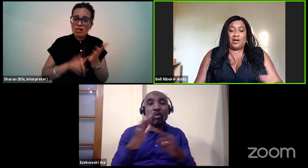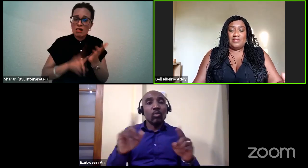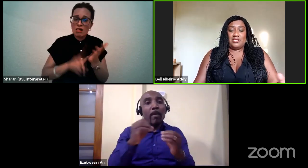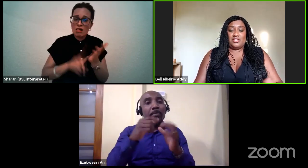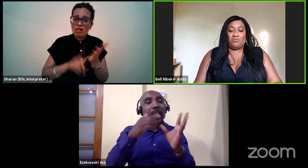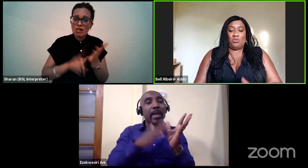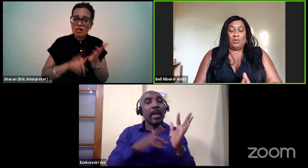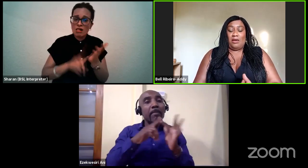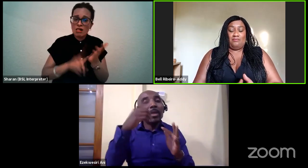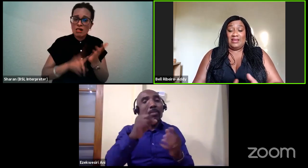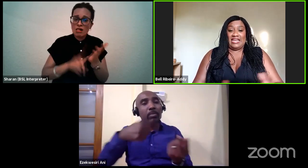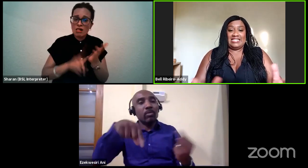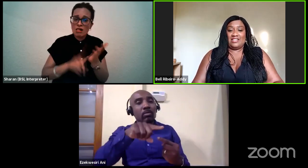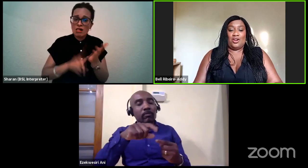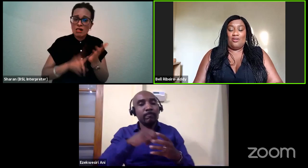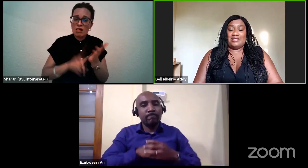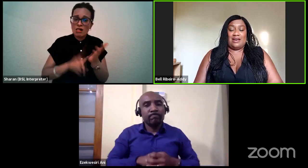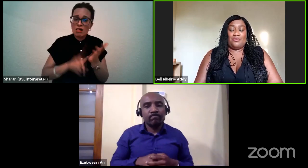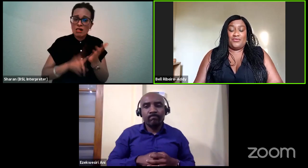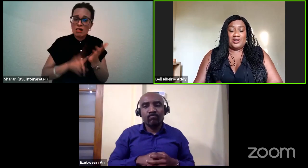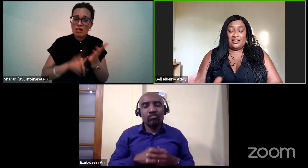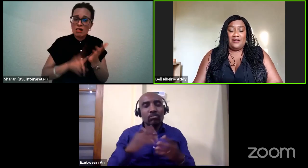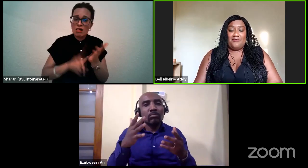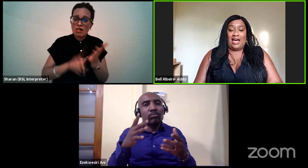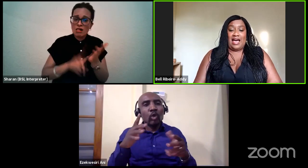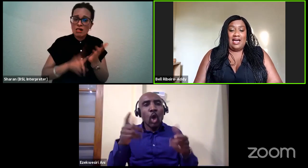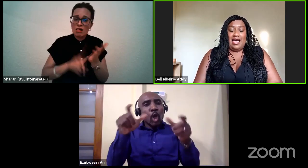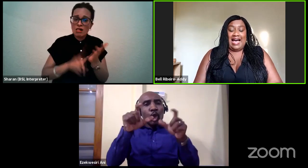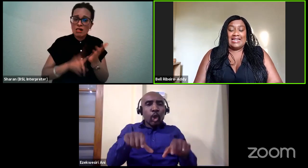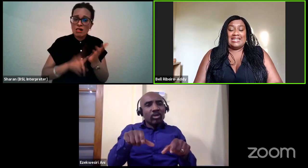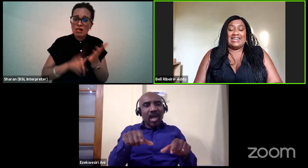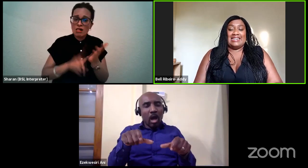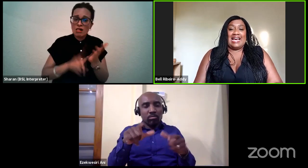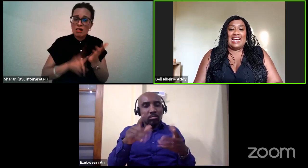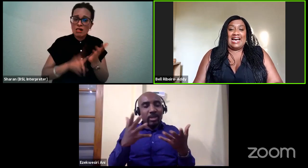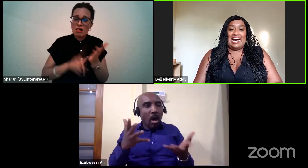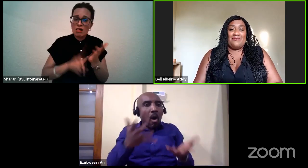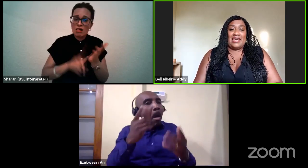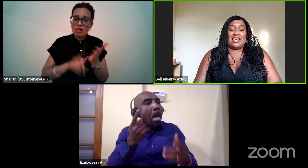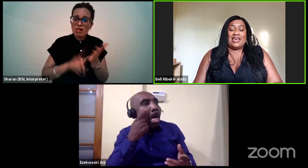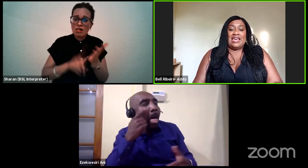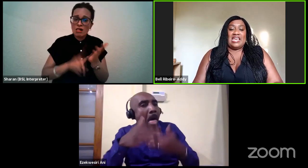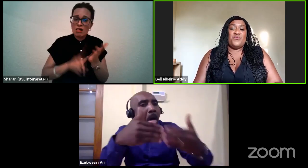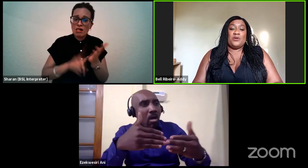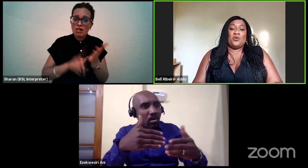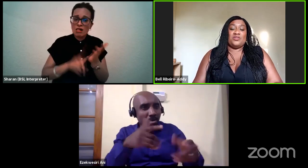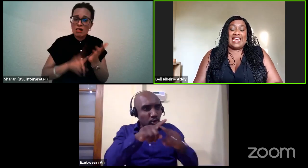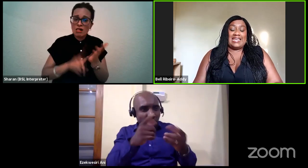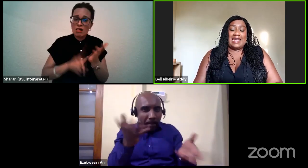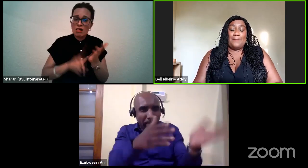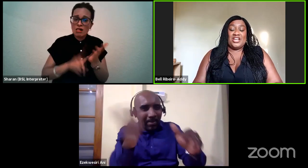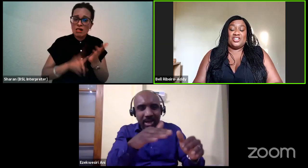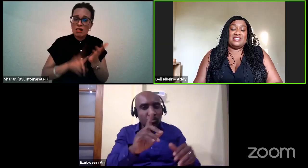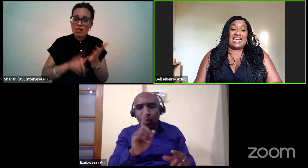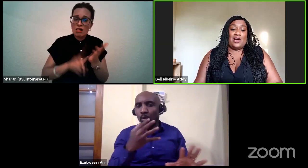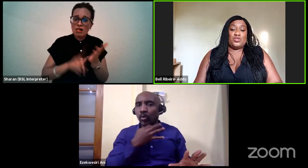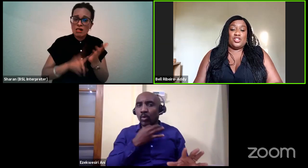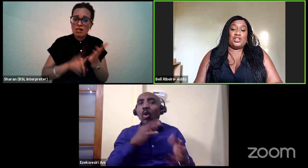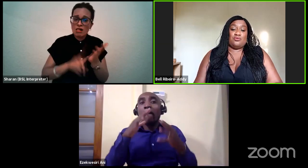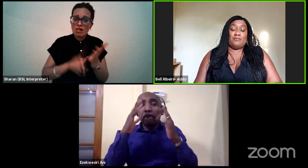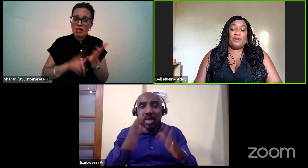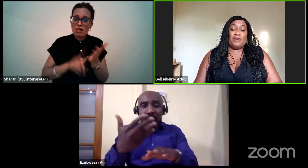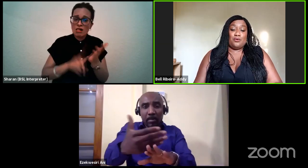don't become essentially easing the lockdown fodder for that. And I think if we're not taking measures